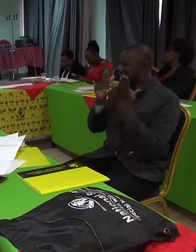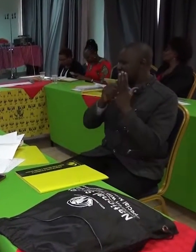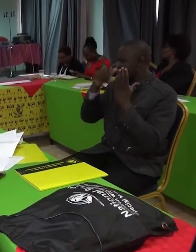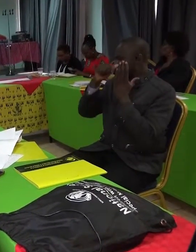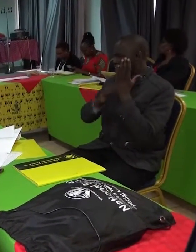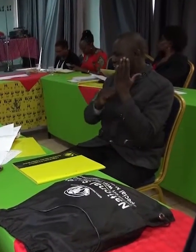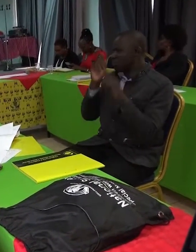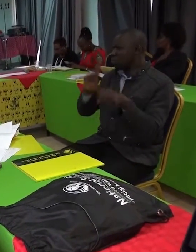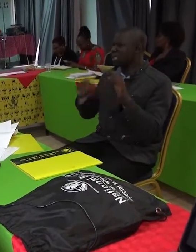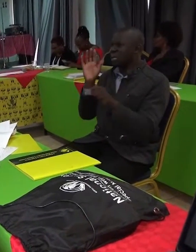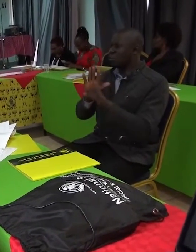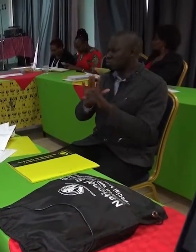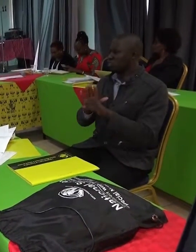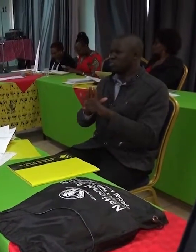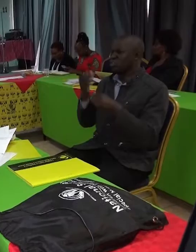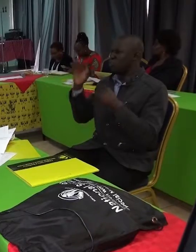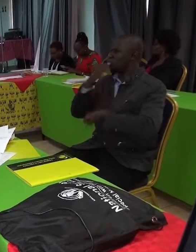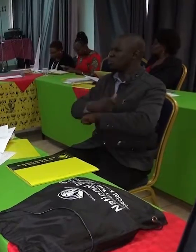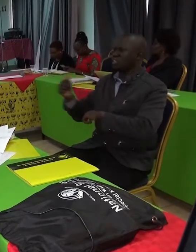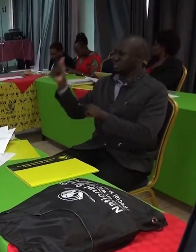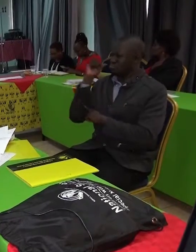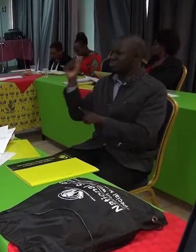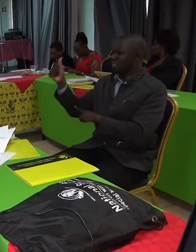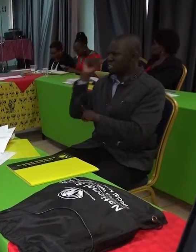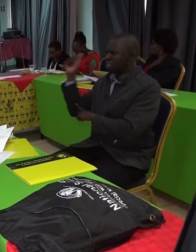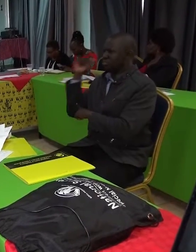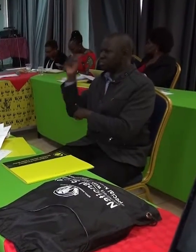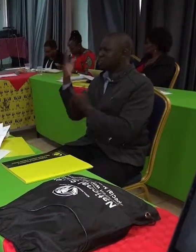still a lot of denial takes place